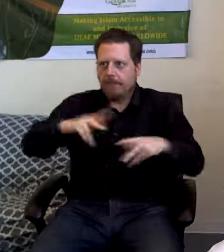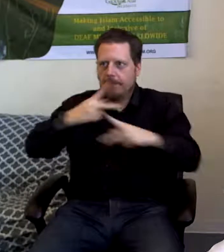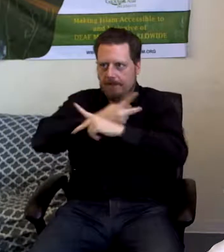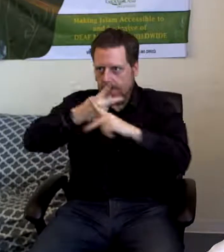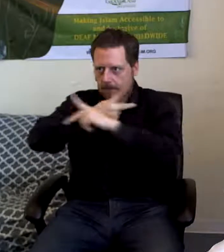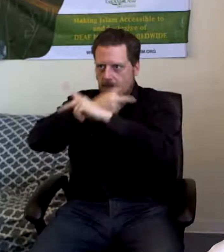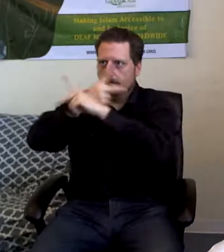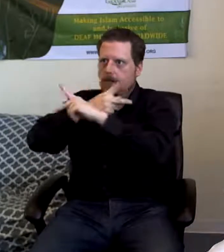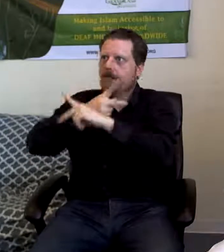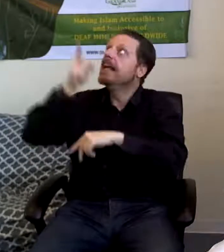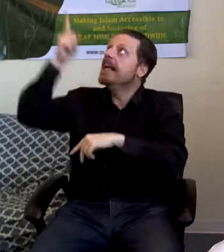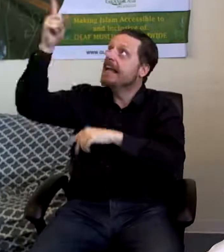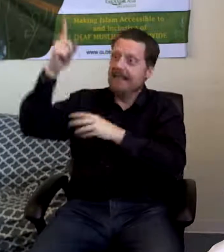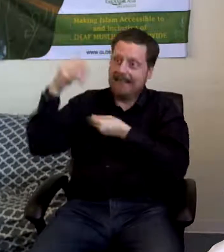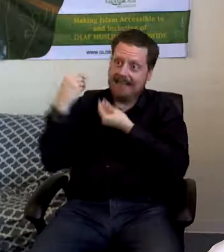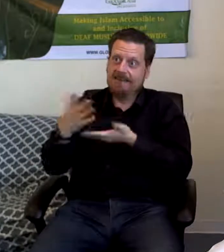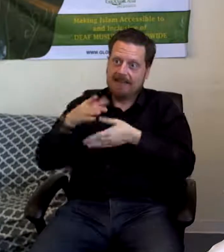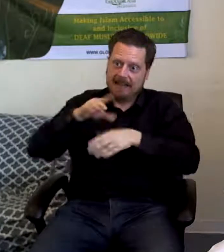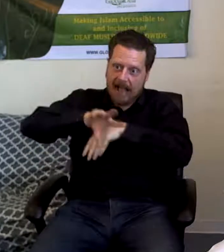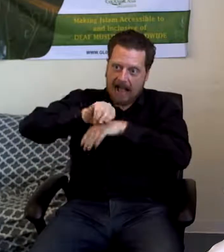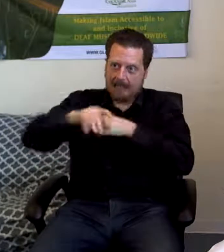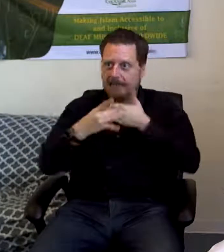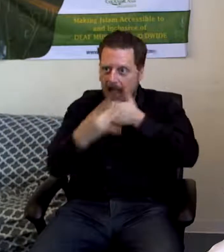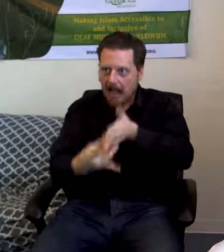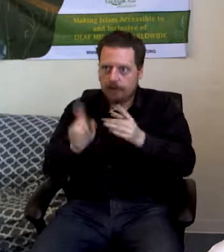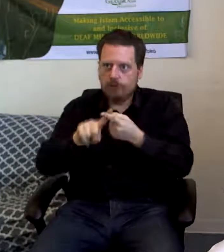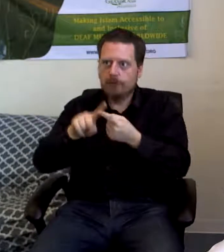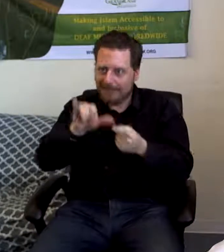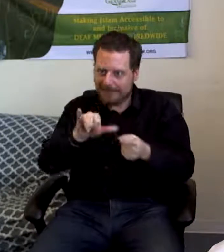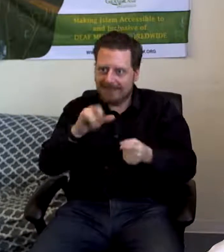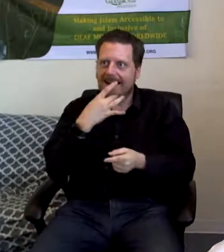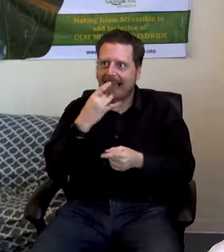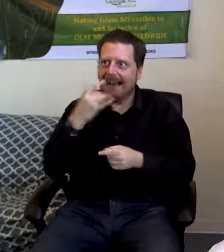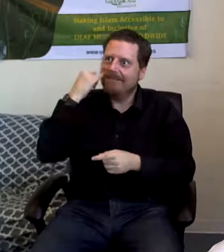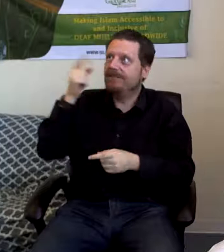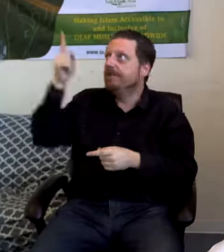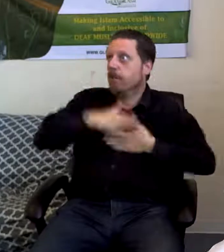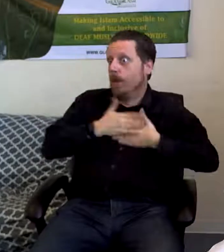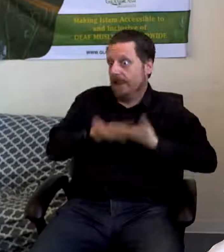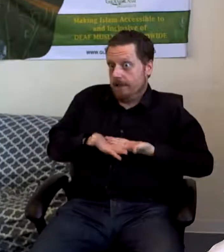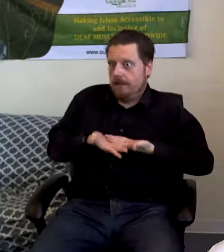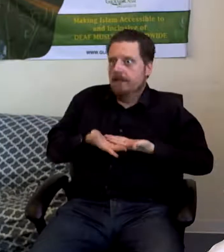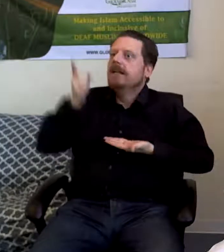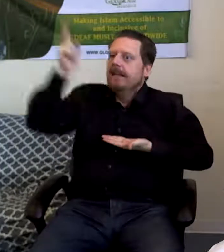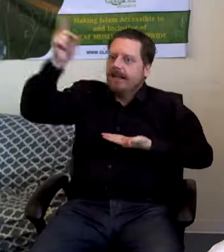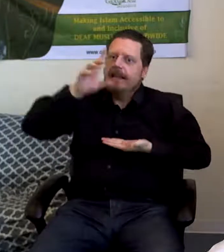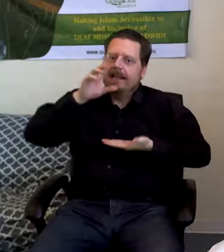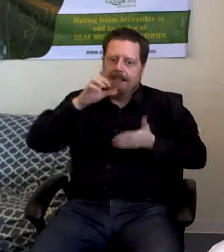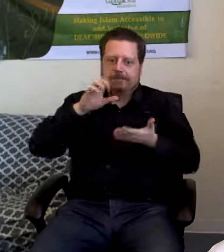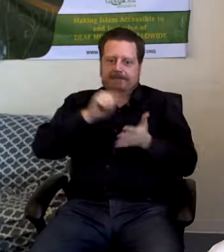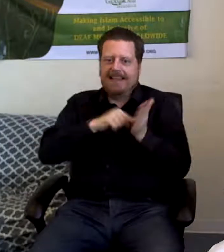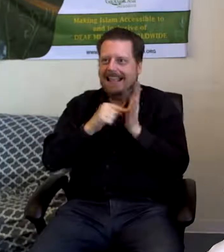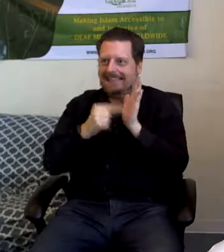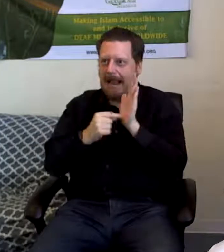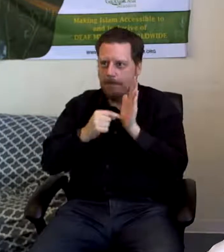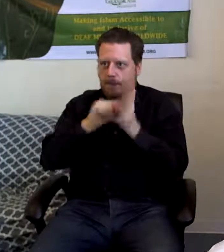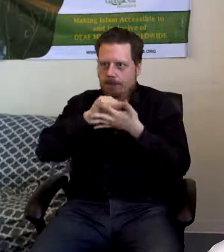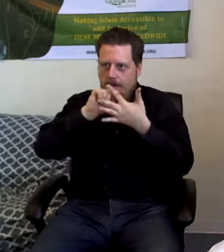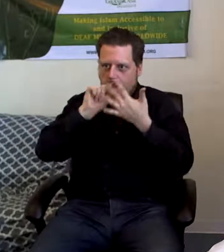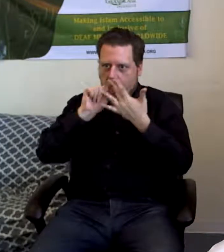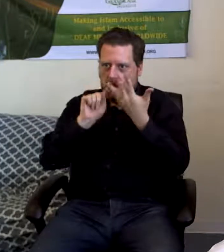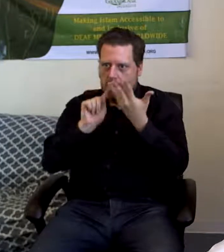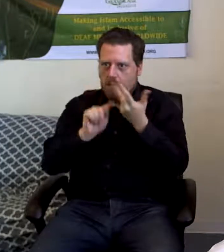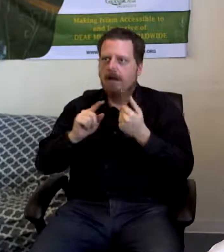God guides to His light whom He wills. And Allah gives those examples for